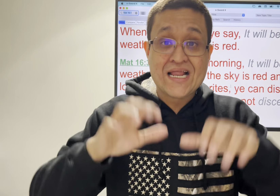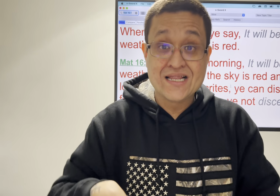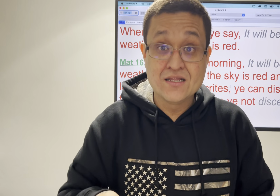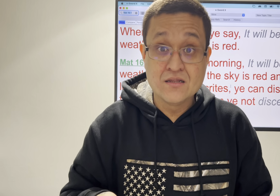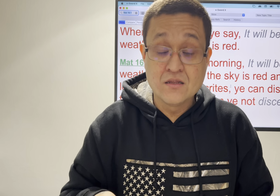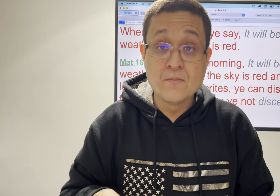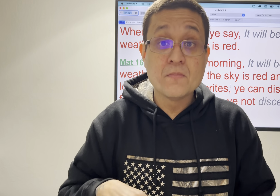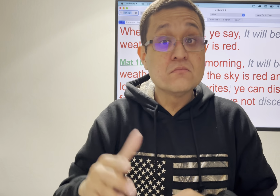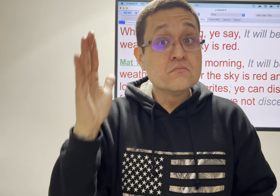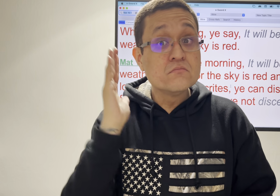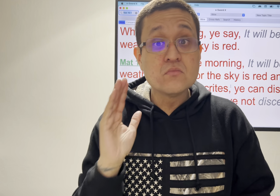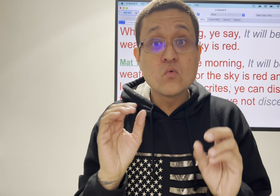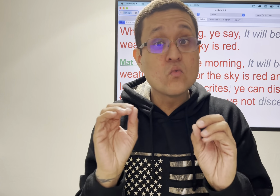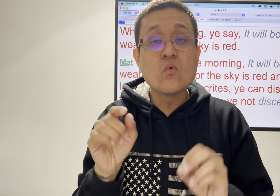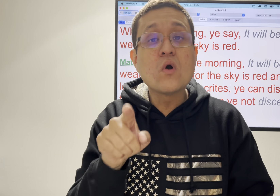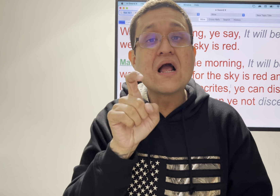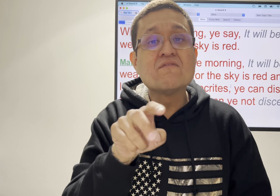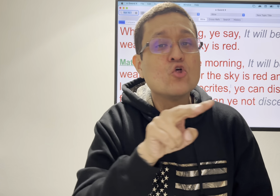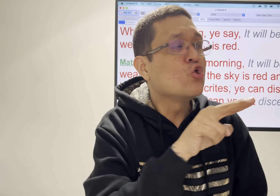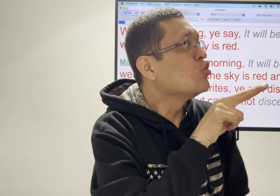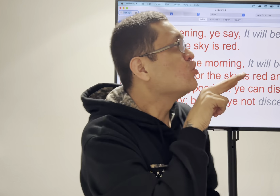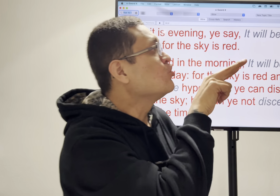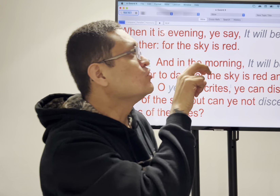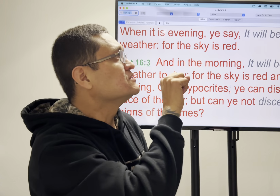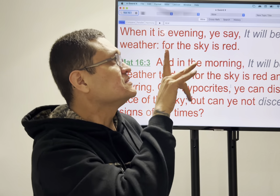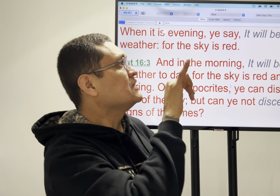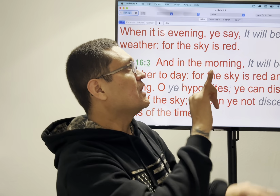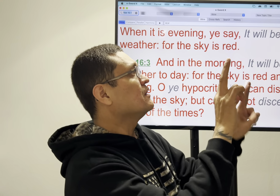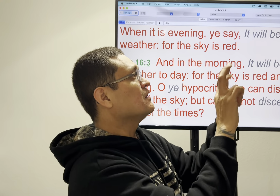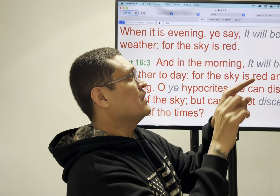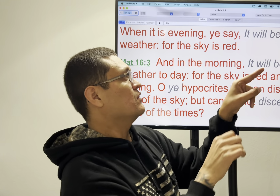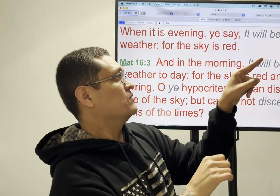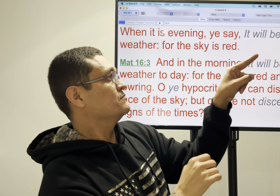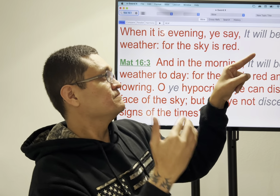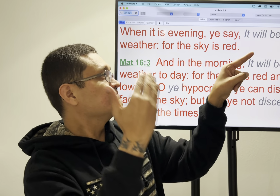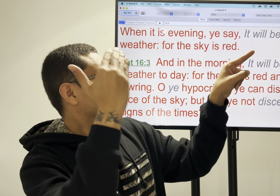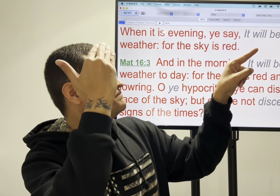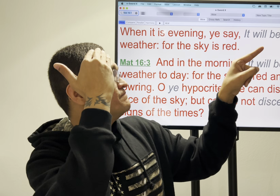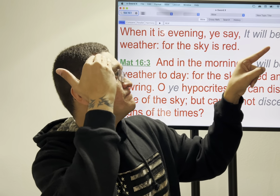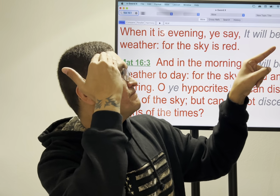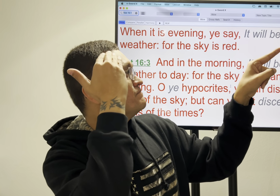Or, hey, next week it's going to rain. They didn't have that. They looked to the sky and they discerned.